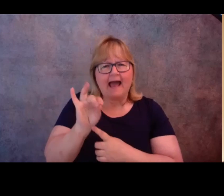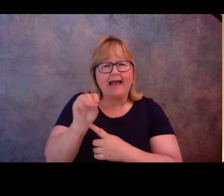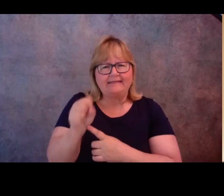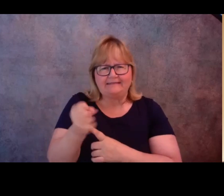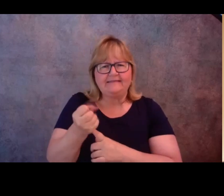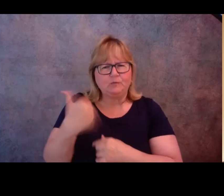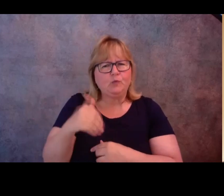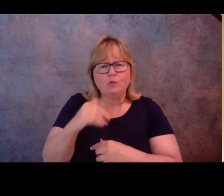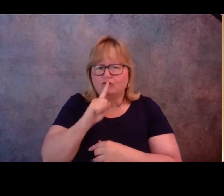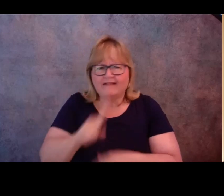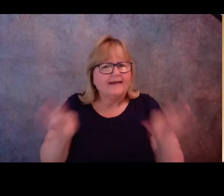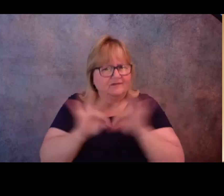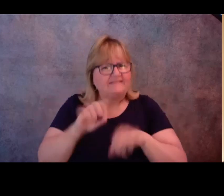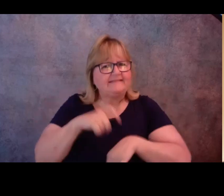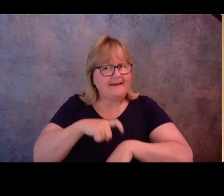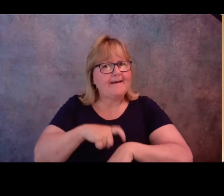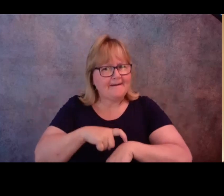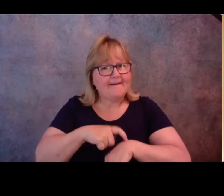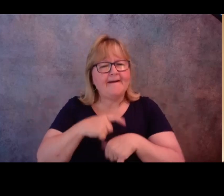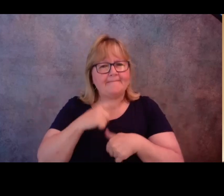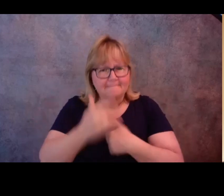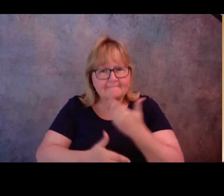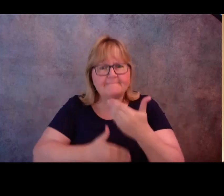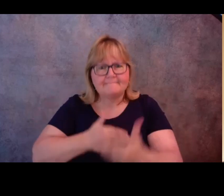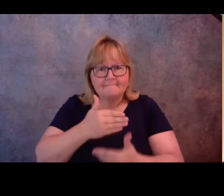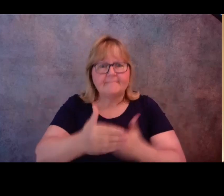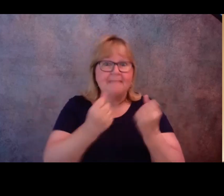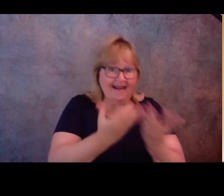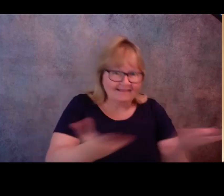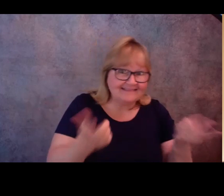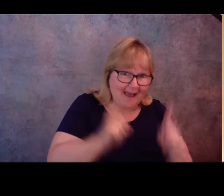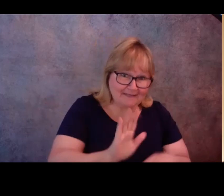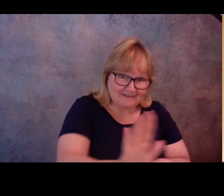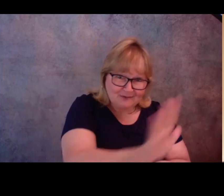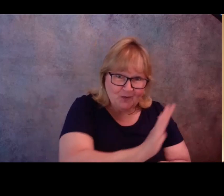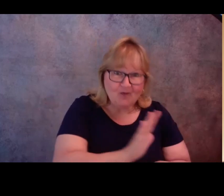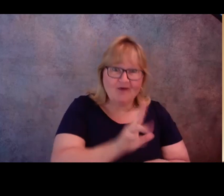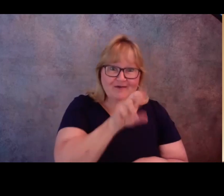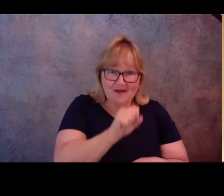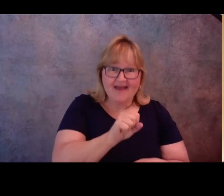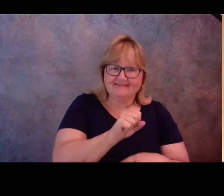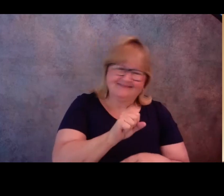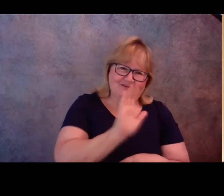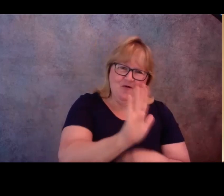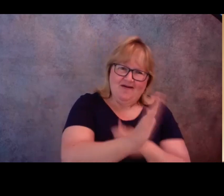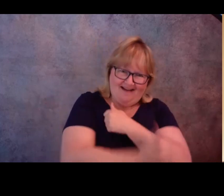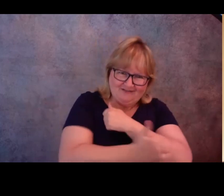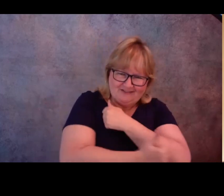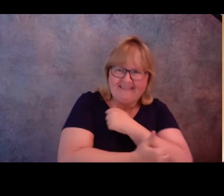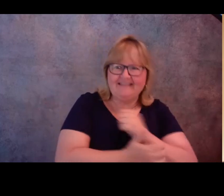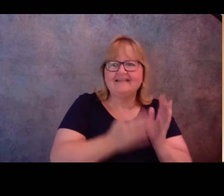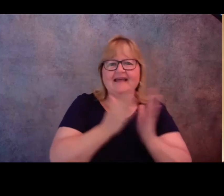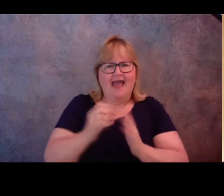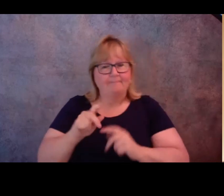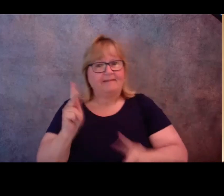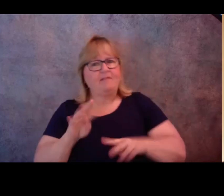very interesting. Obviously, a lot was happening in your country. A lot of countries around the world were taking note of what